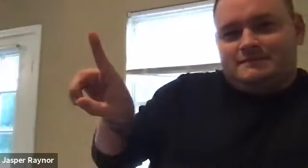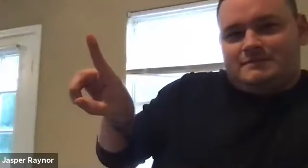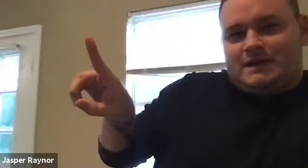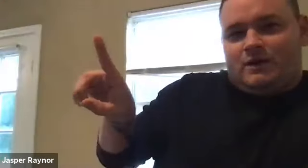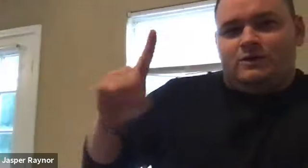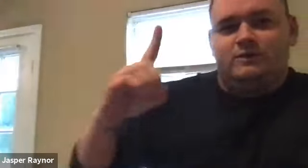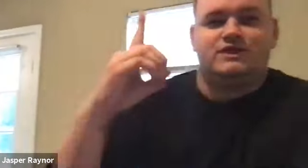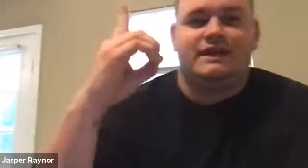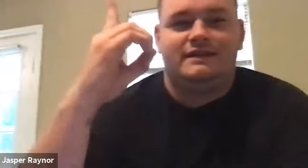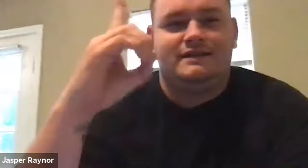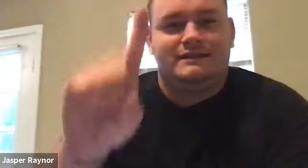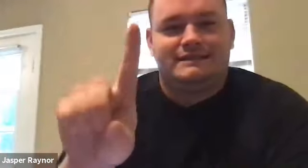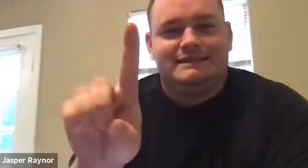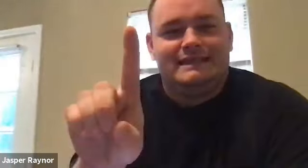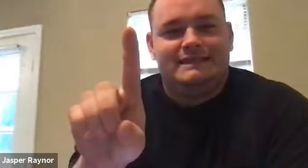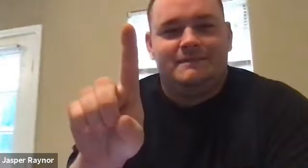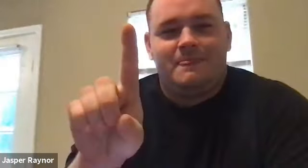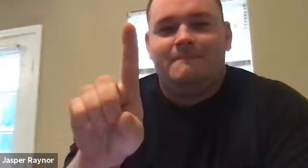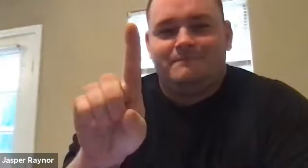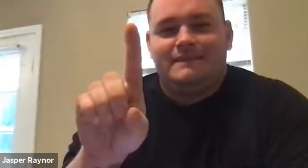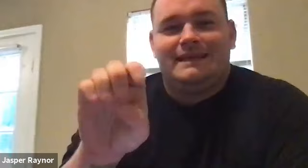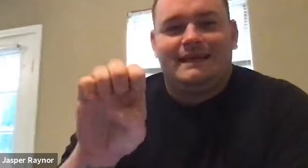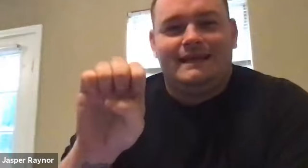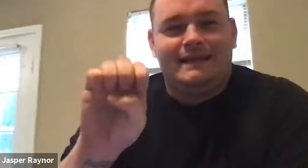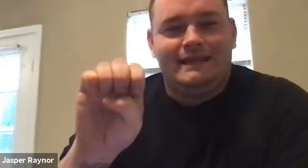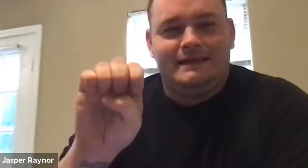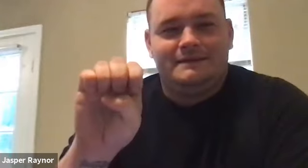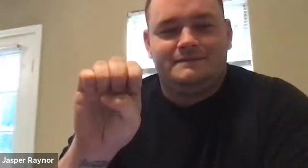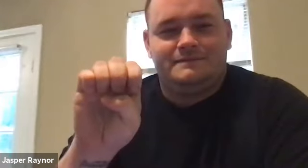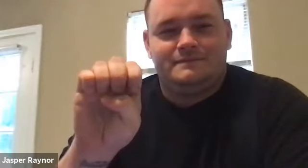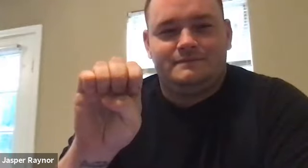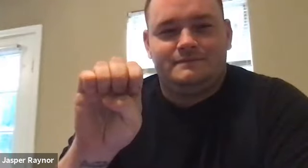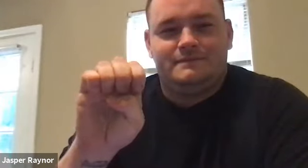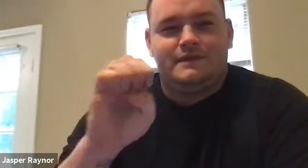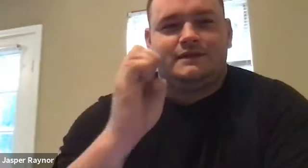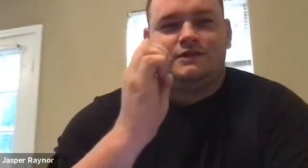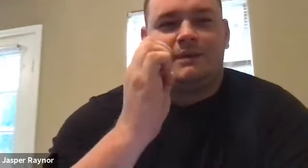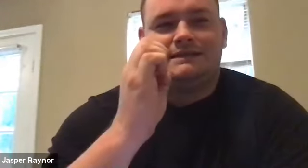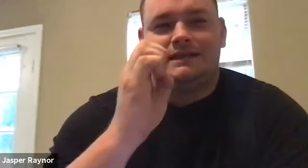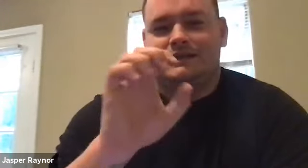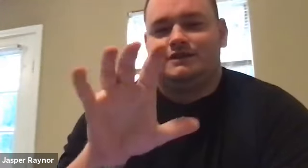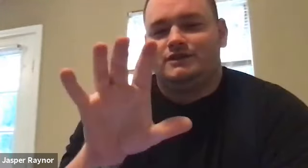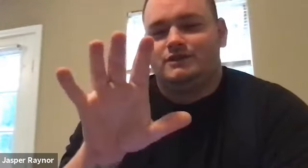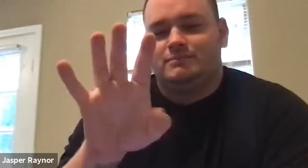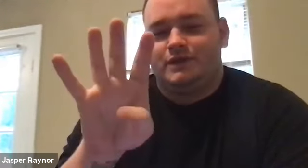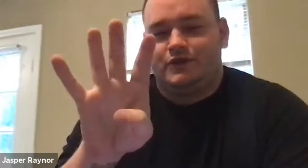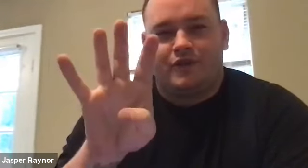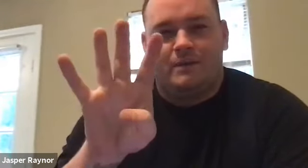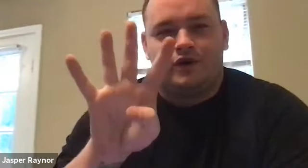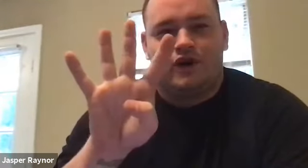make a hole with your hand, D, E. So basically you're putting your thumb